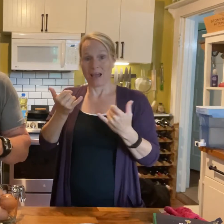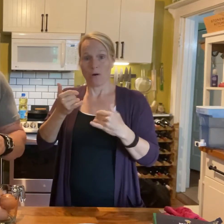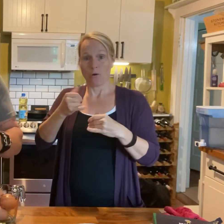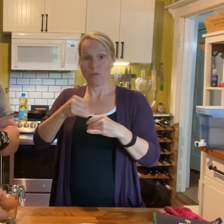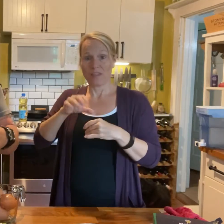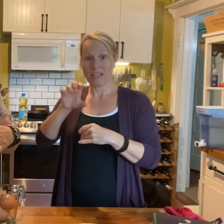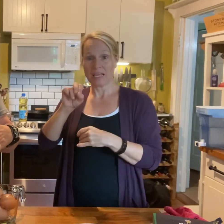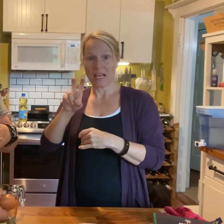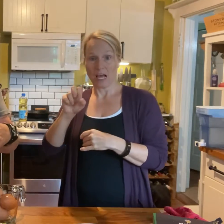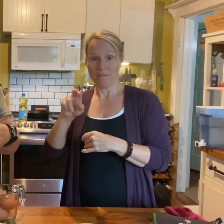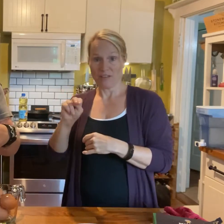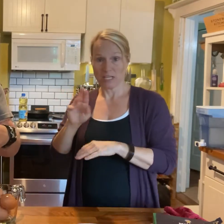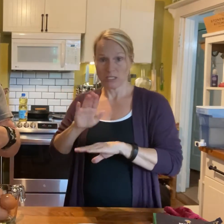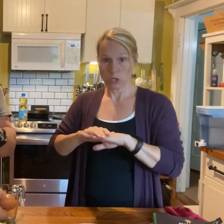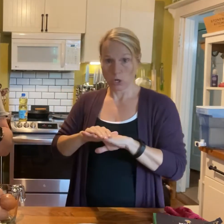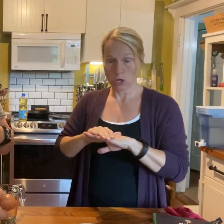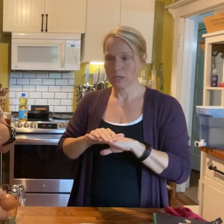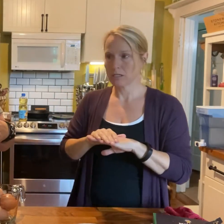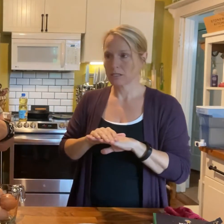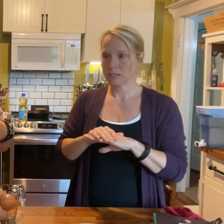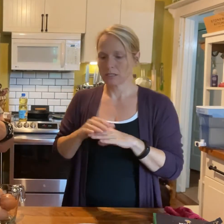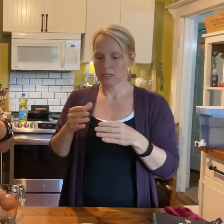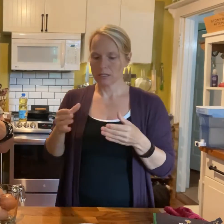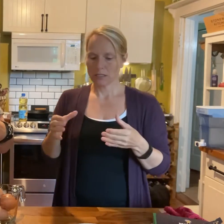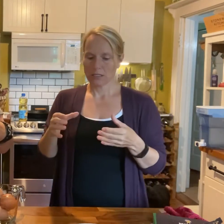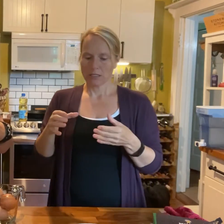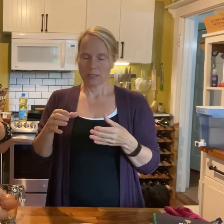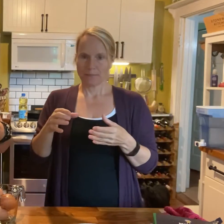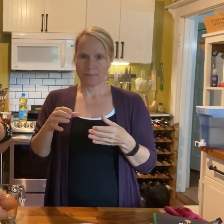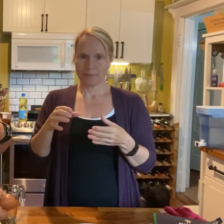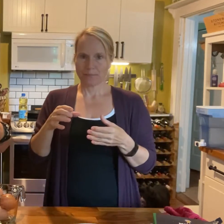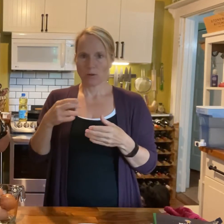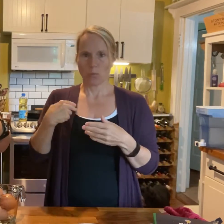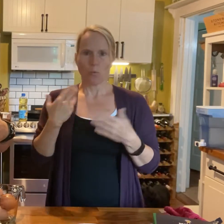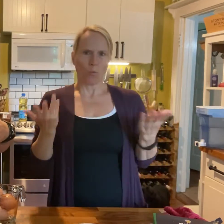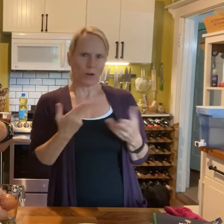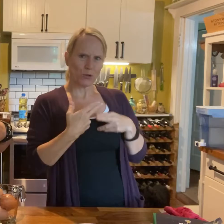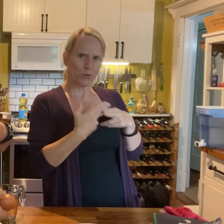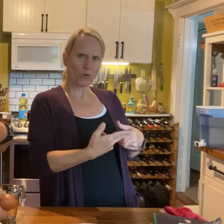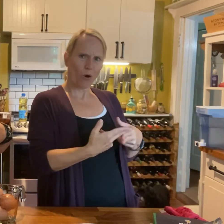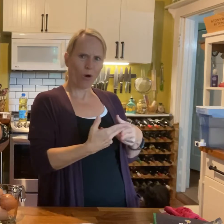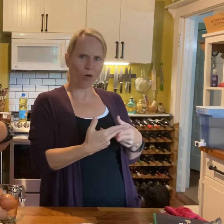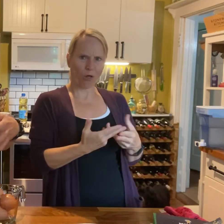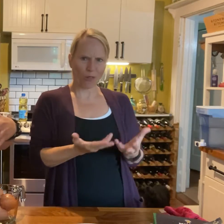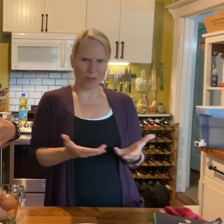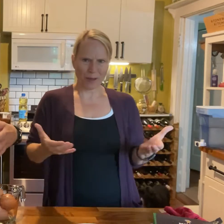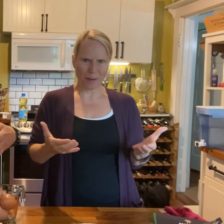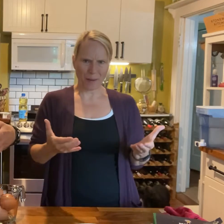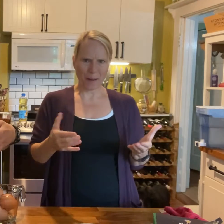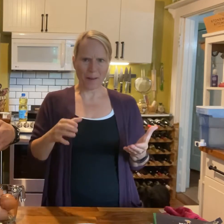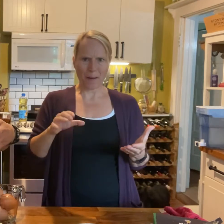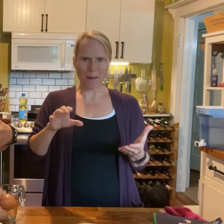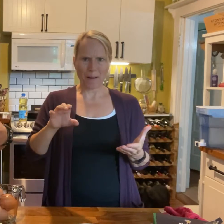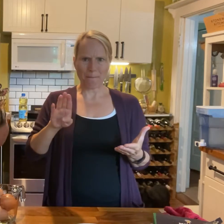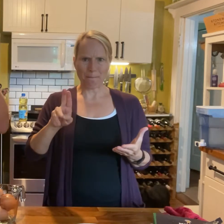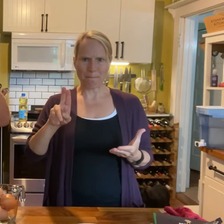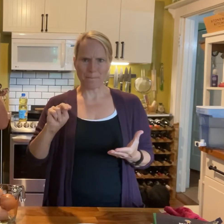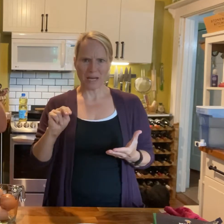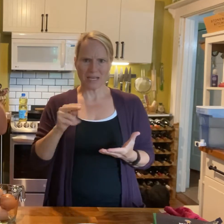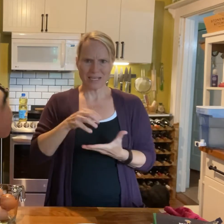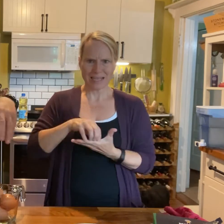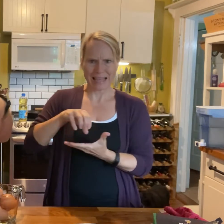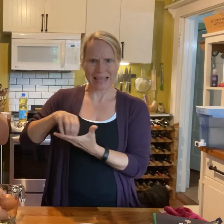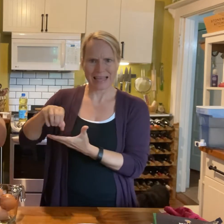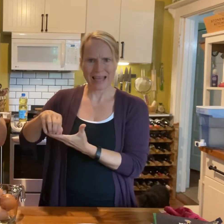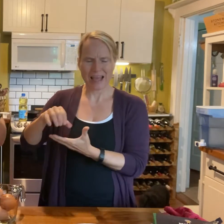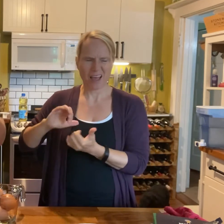with the what do you call the bun cases here? Bun cases where you make